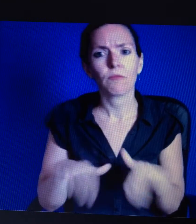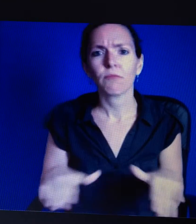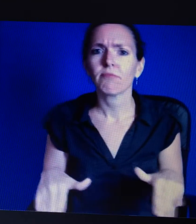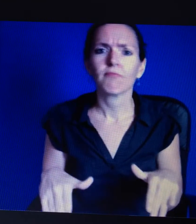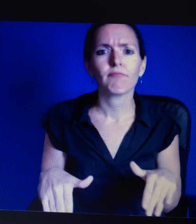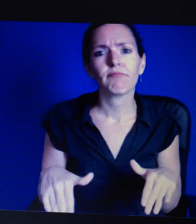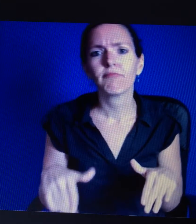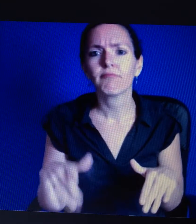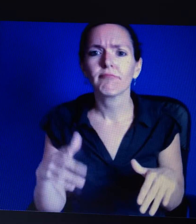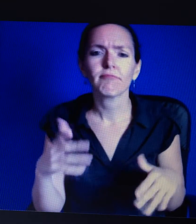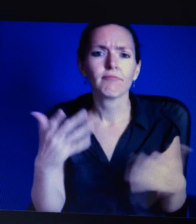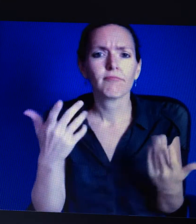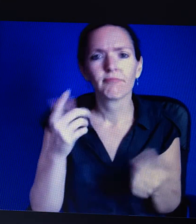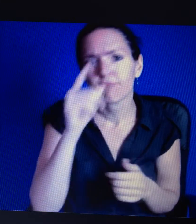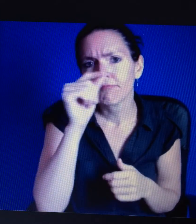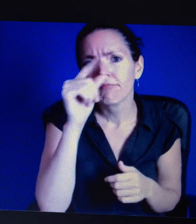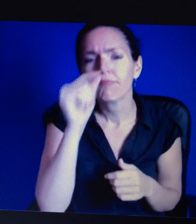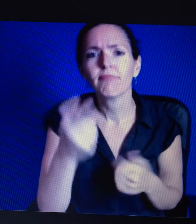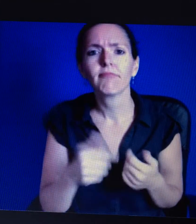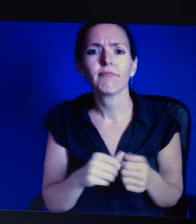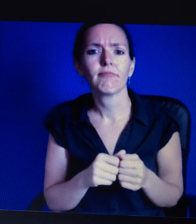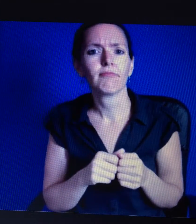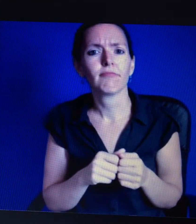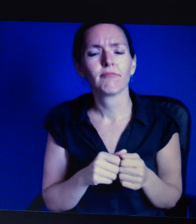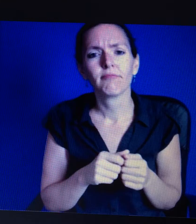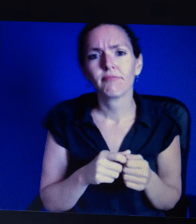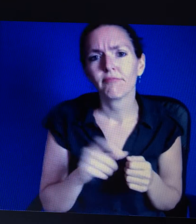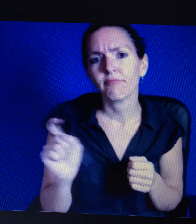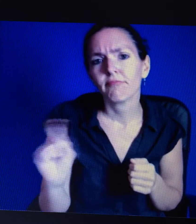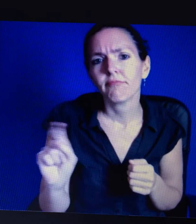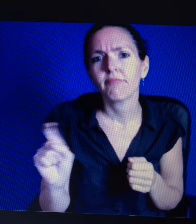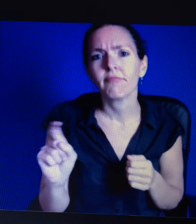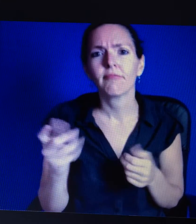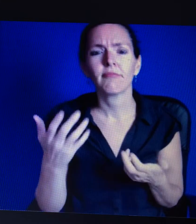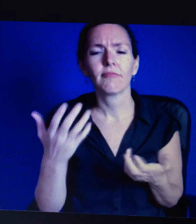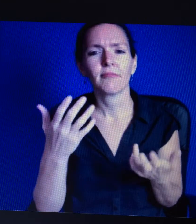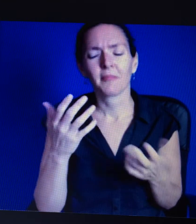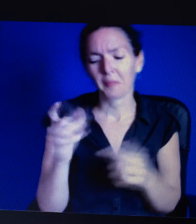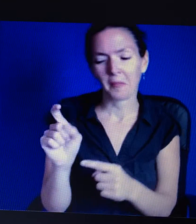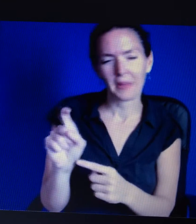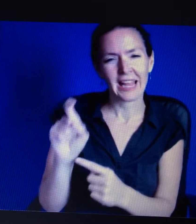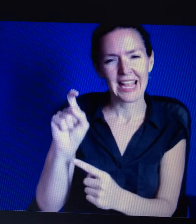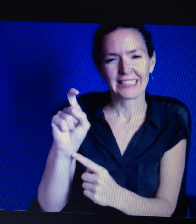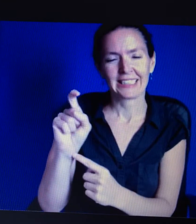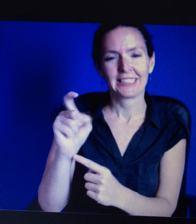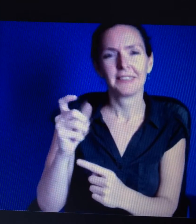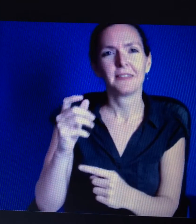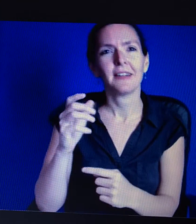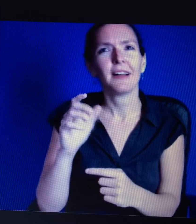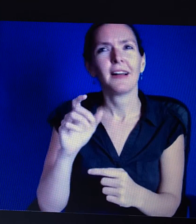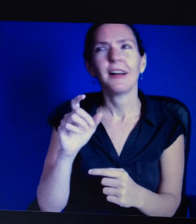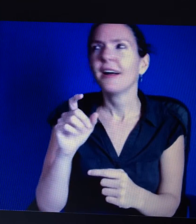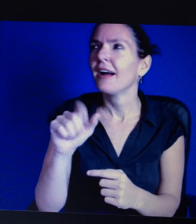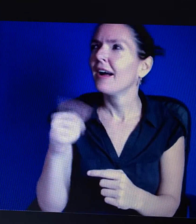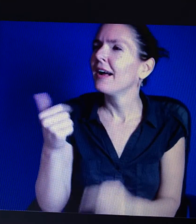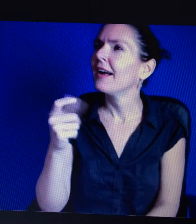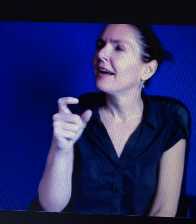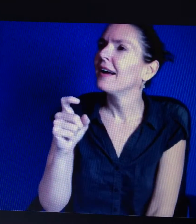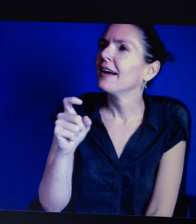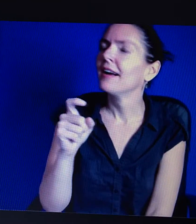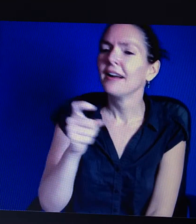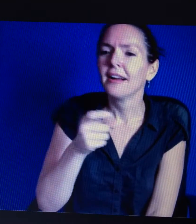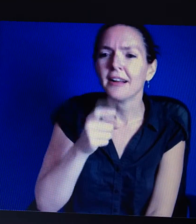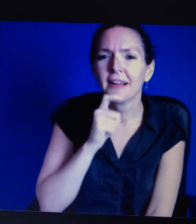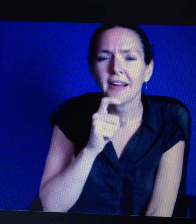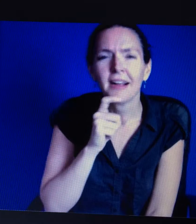It's becoming less and less rare for them to have, or deaf people to have ANS names. They want to have